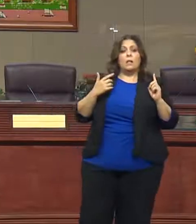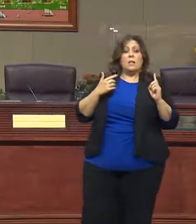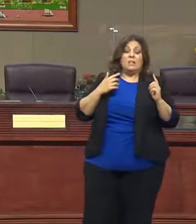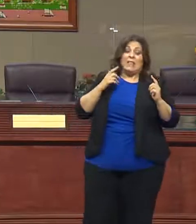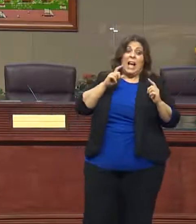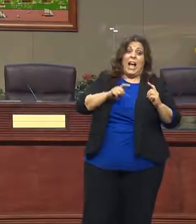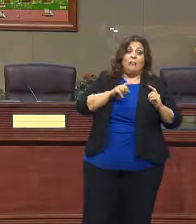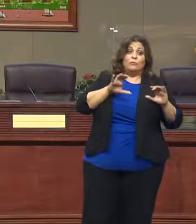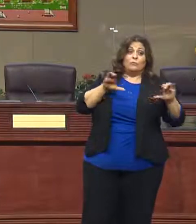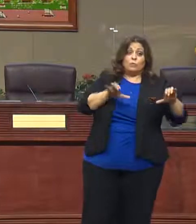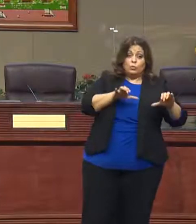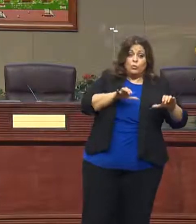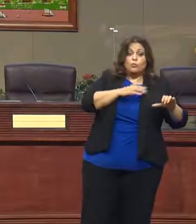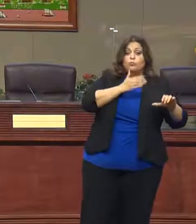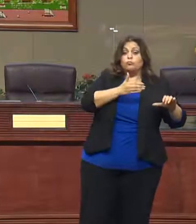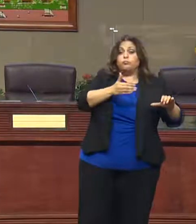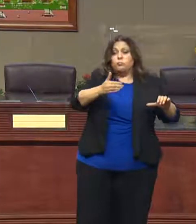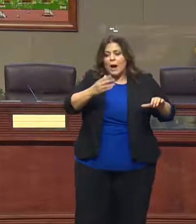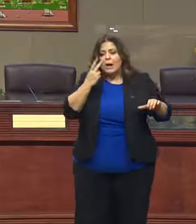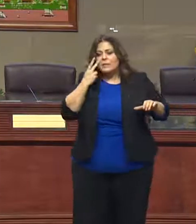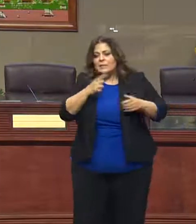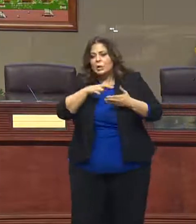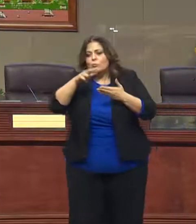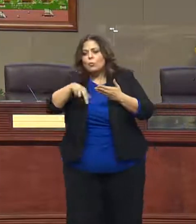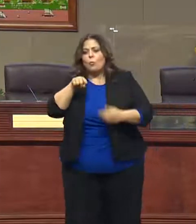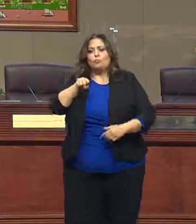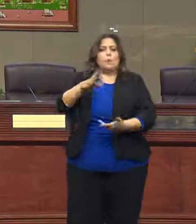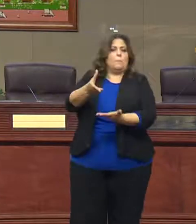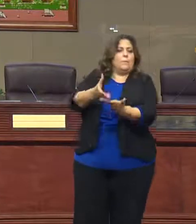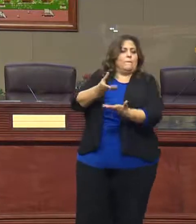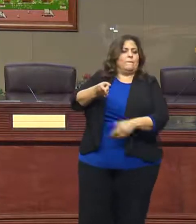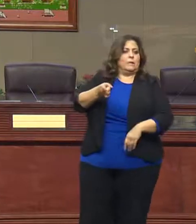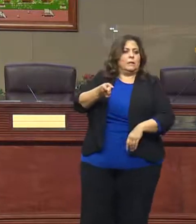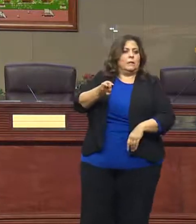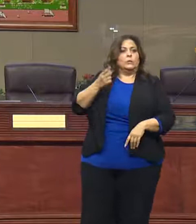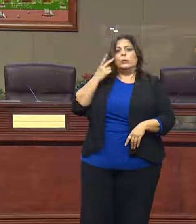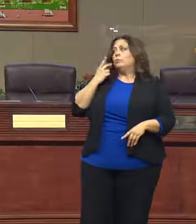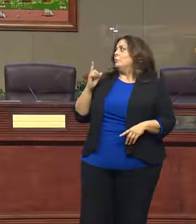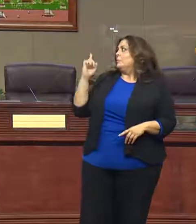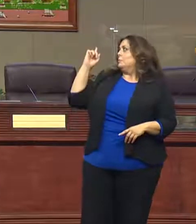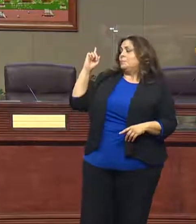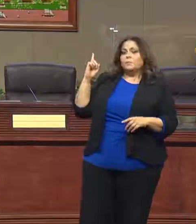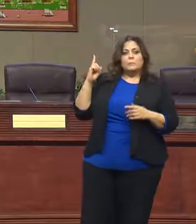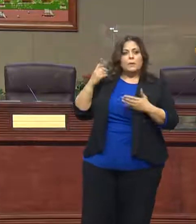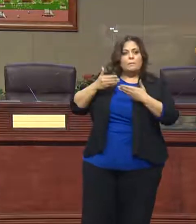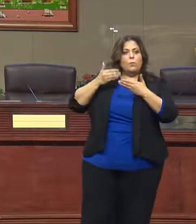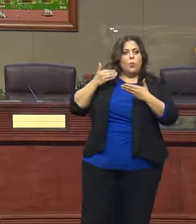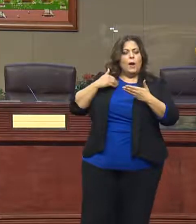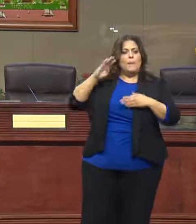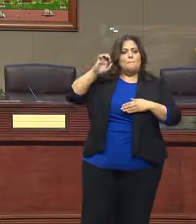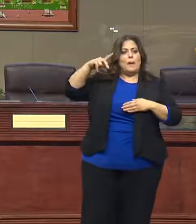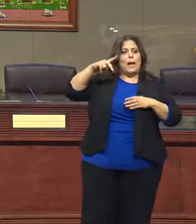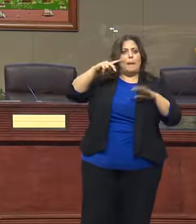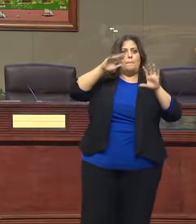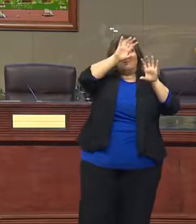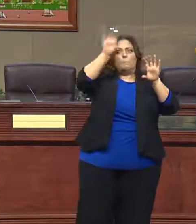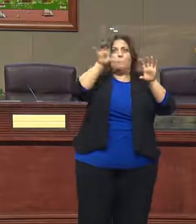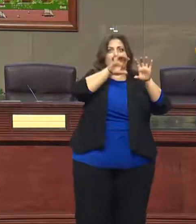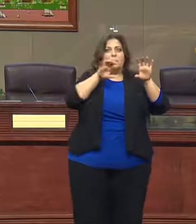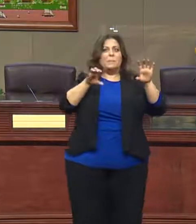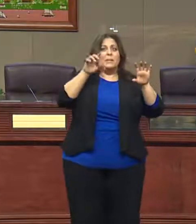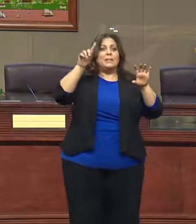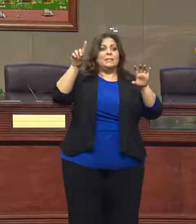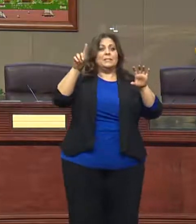Park, if you saw the heat map, you could see that the zip codes